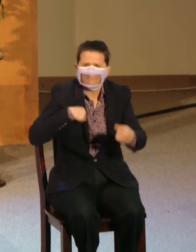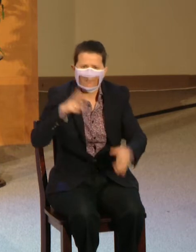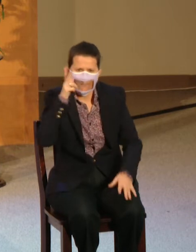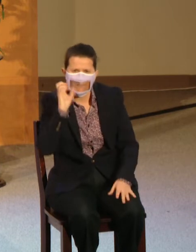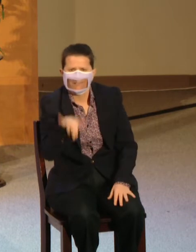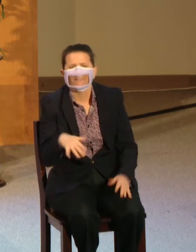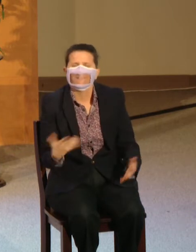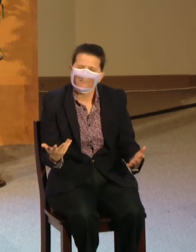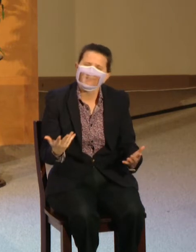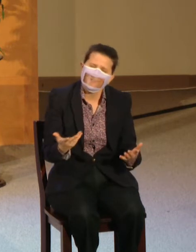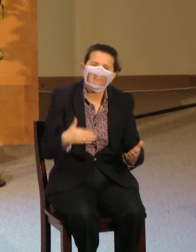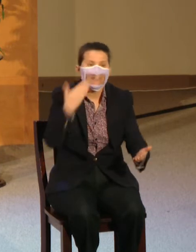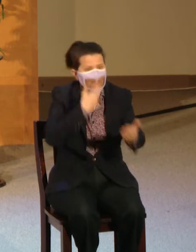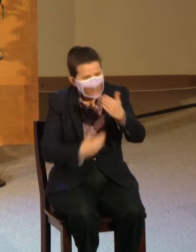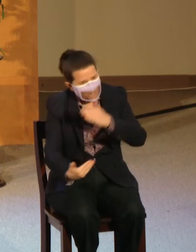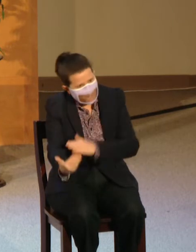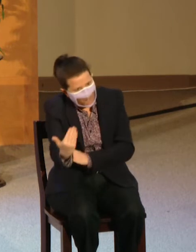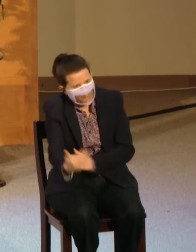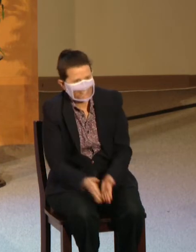Good morning.